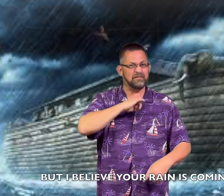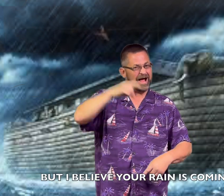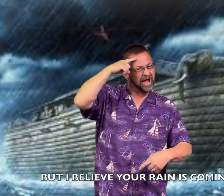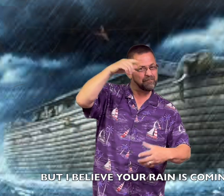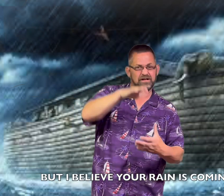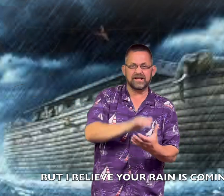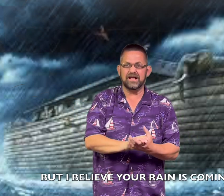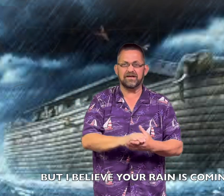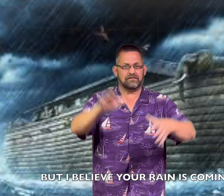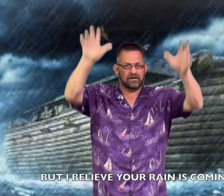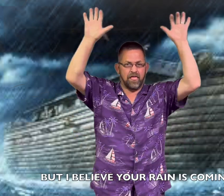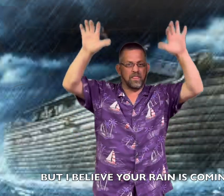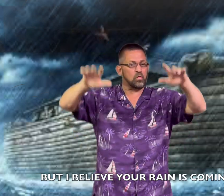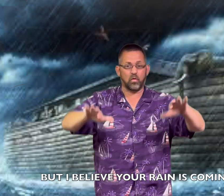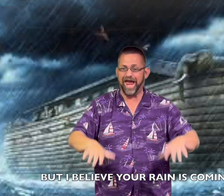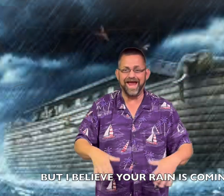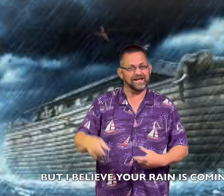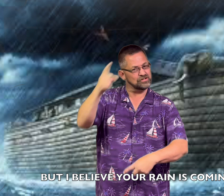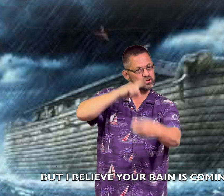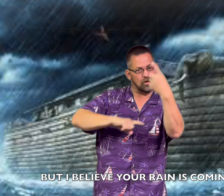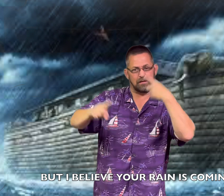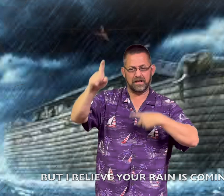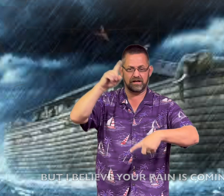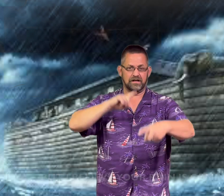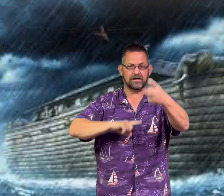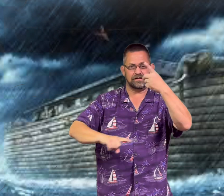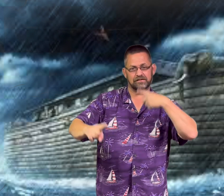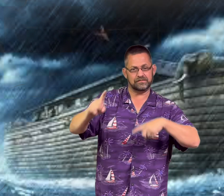believe your rain is coming